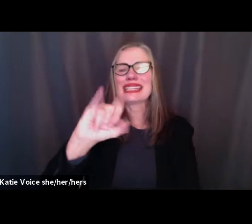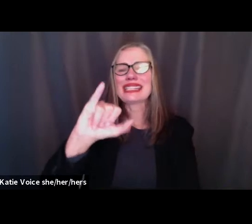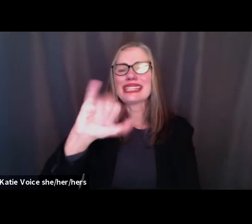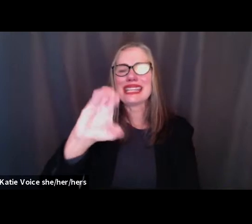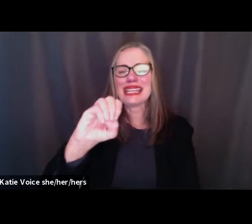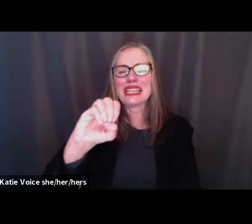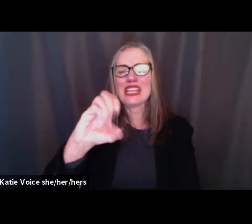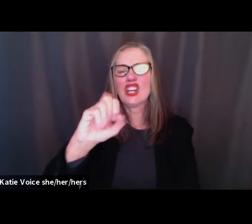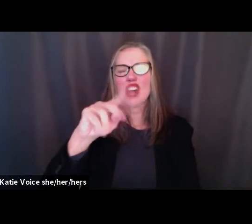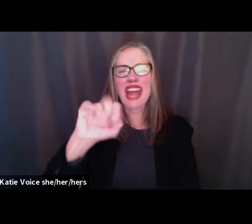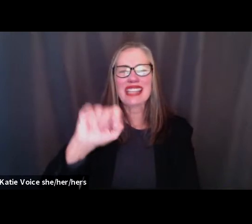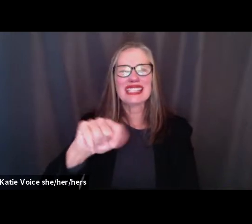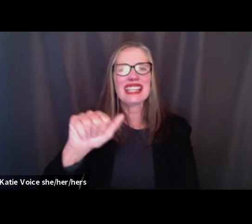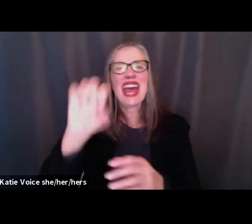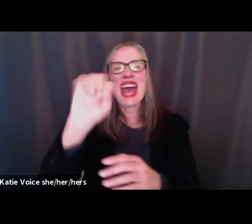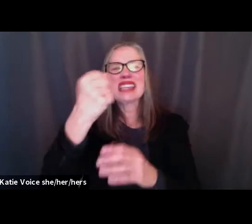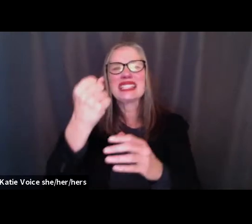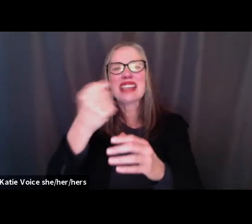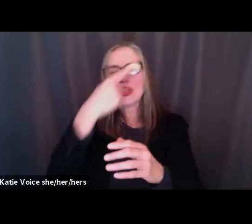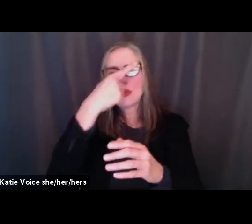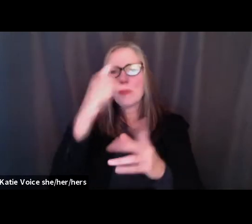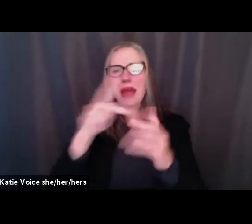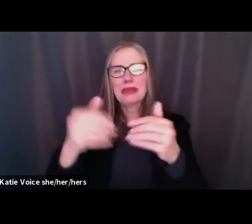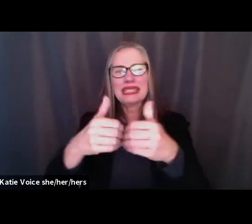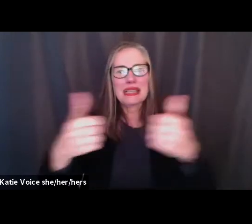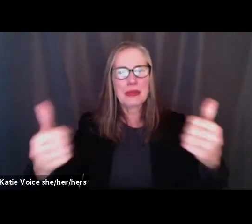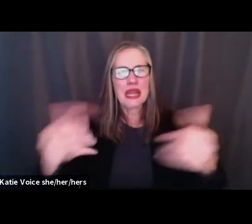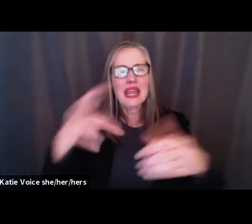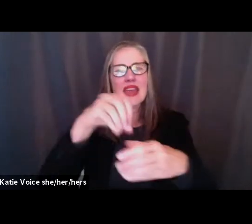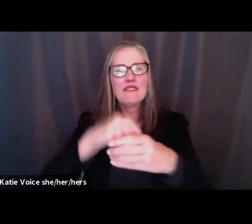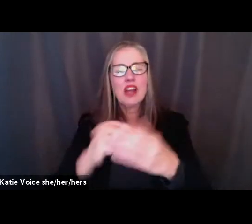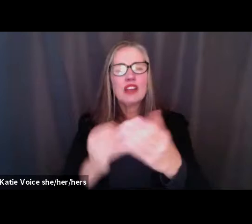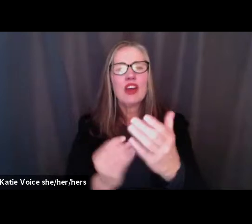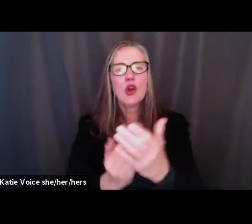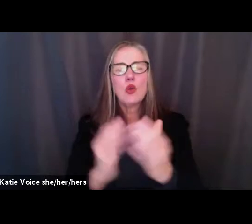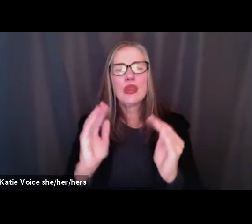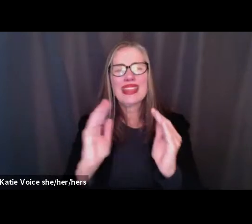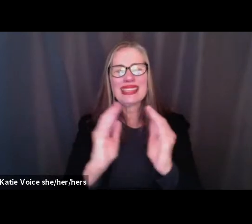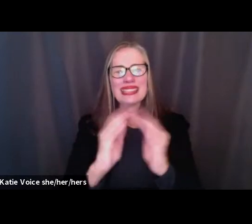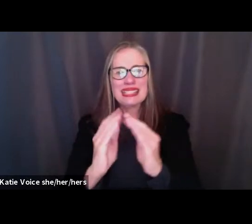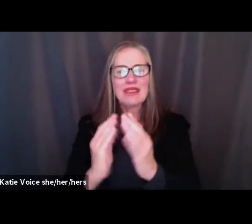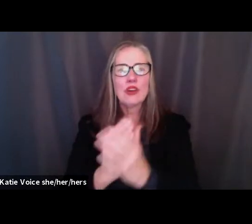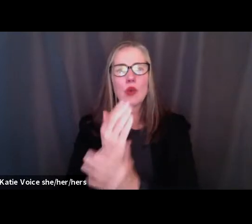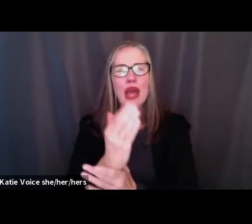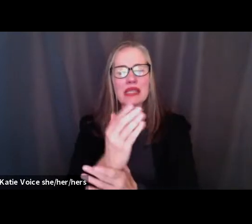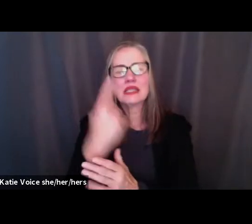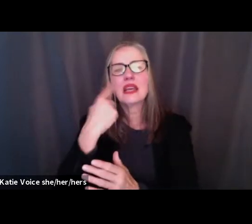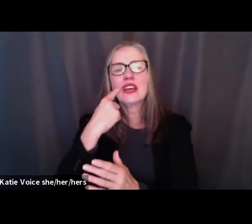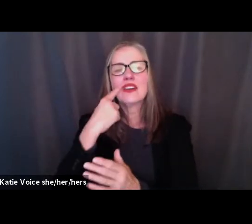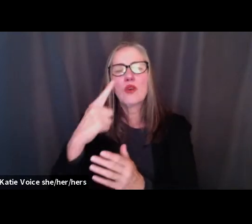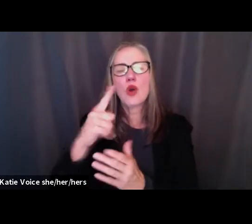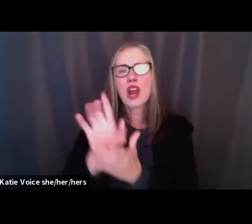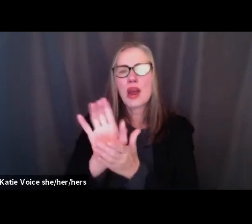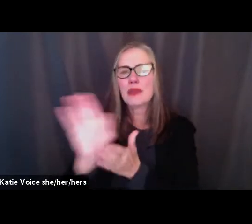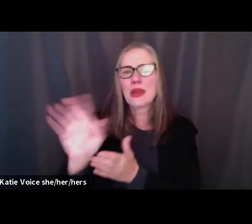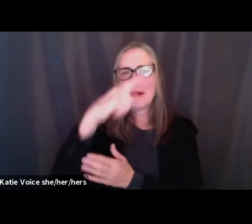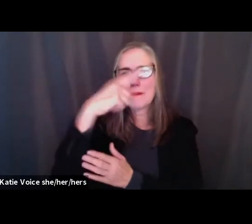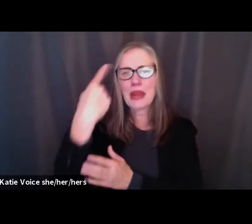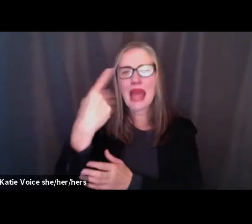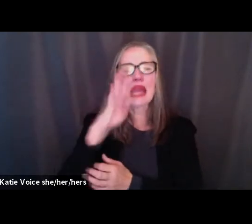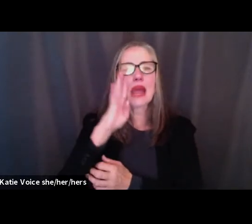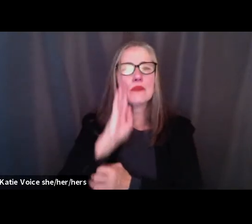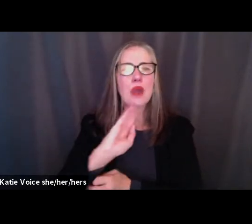segregationists. The CDC was involved in several civil rights issues, promoting Black and Brown caucuses, pressing the president